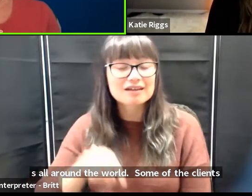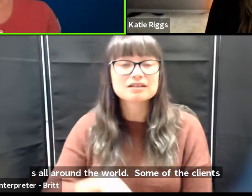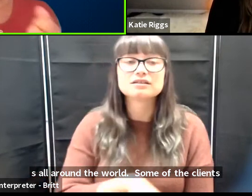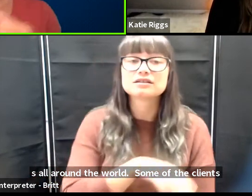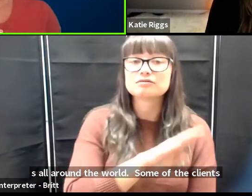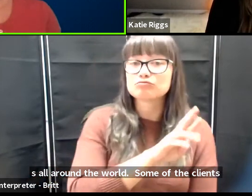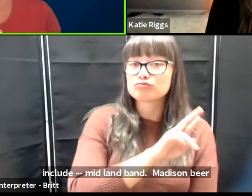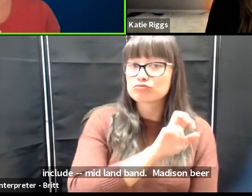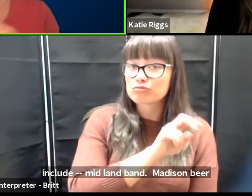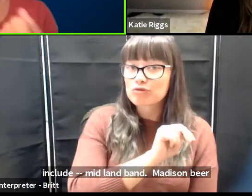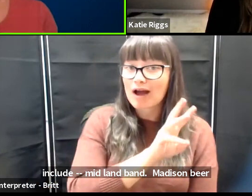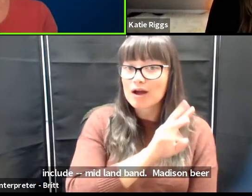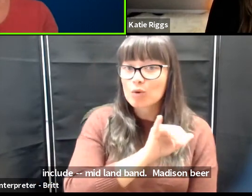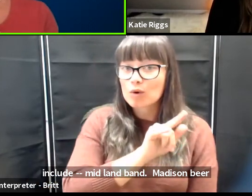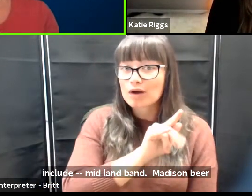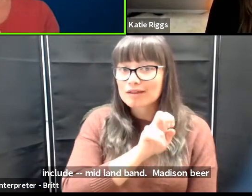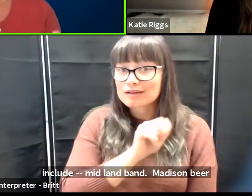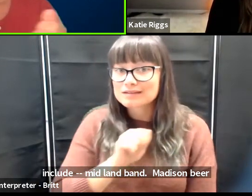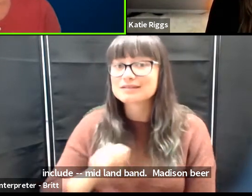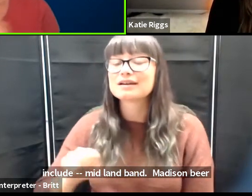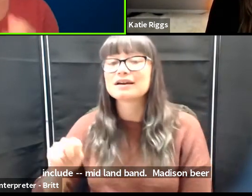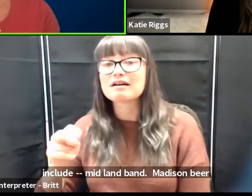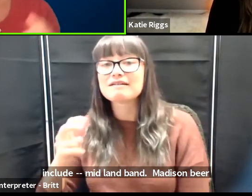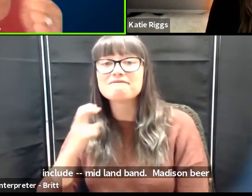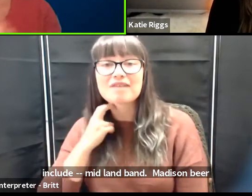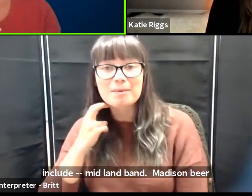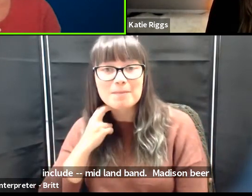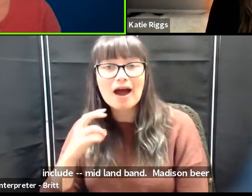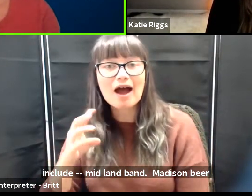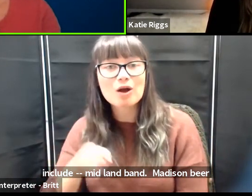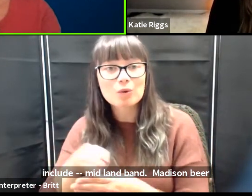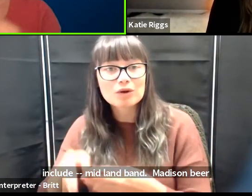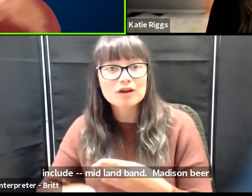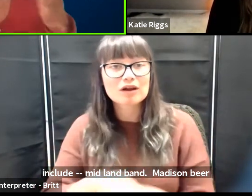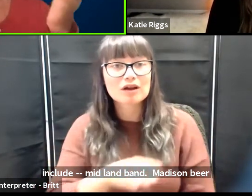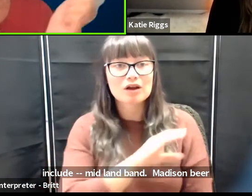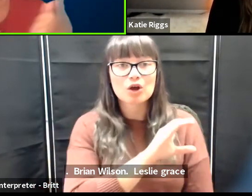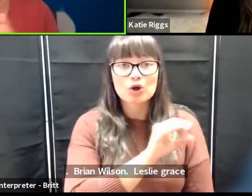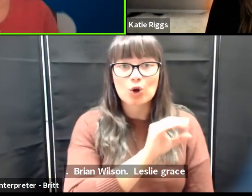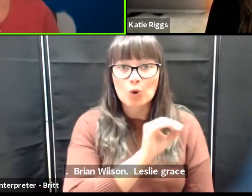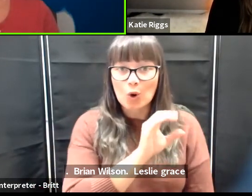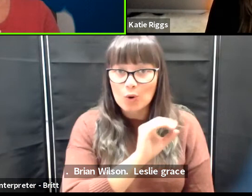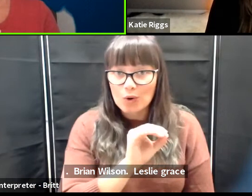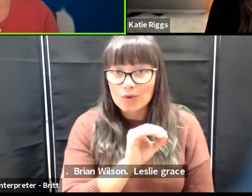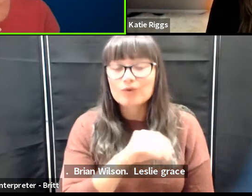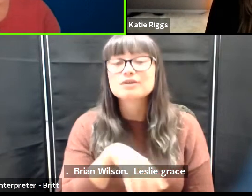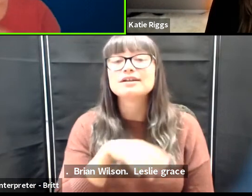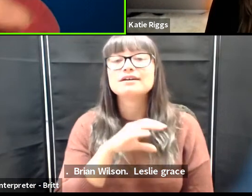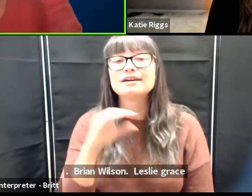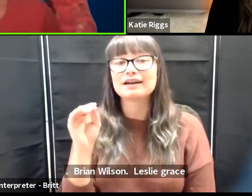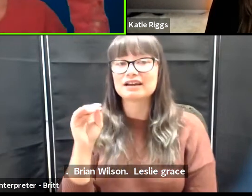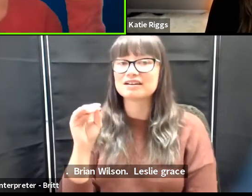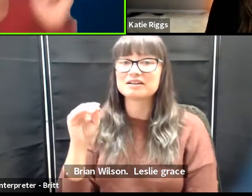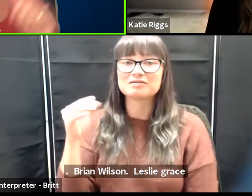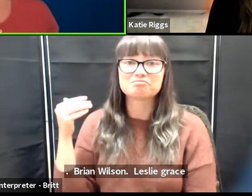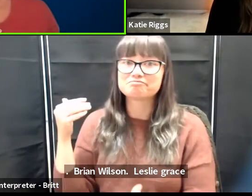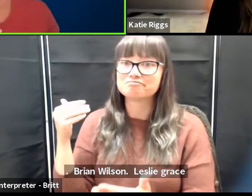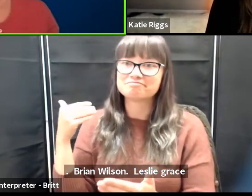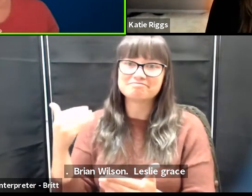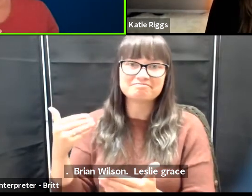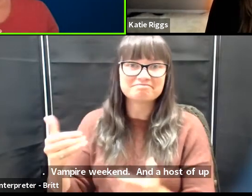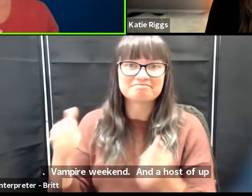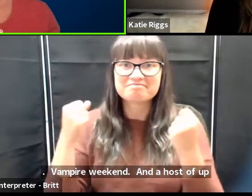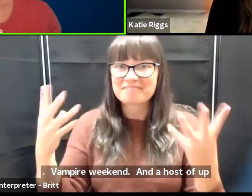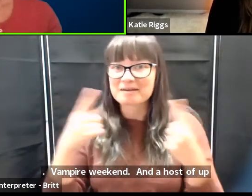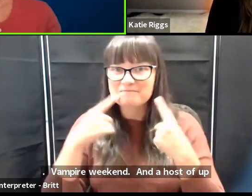Brian Wilson, Leslie Grace, Vampire Weekend, Saweetie, Coco O, and a host of up-and-comers. More and more beyond what